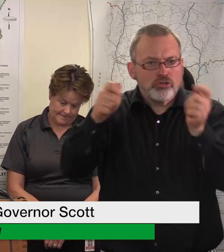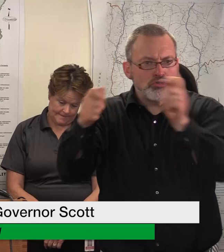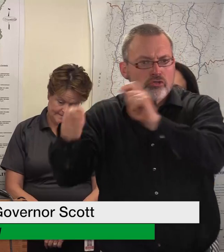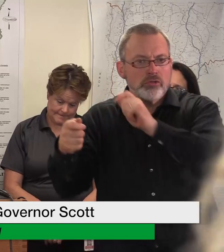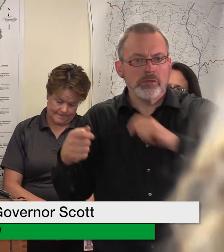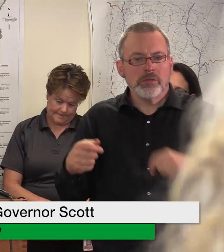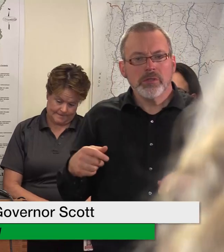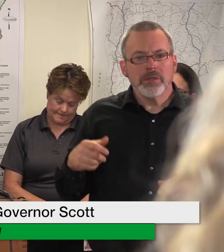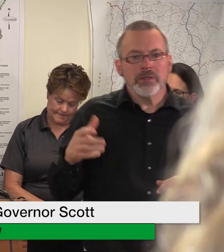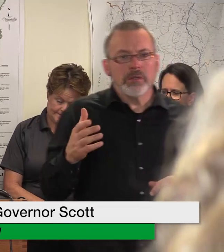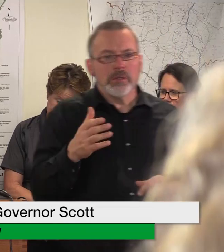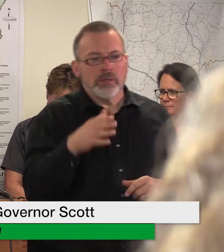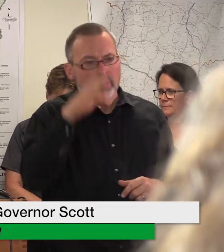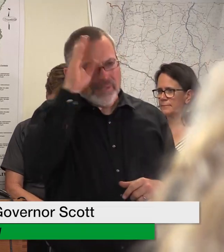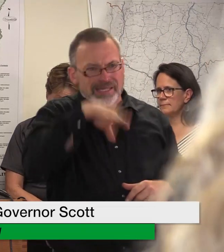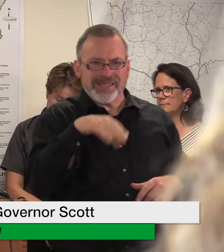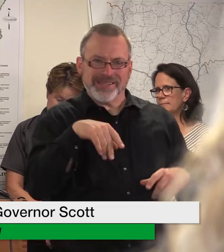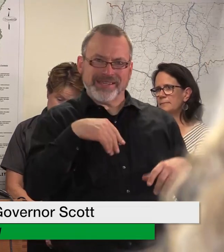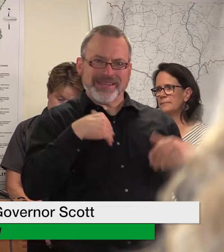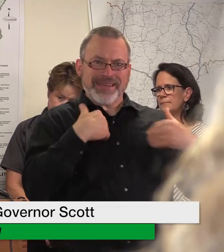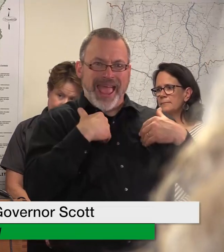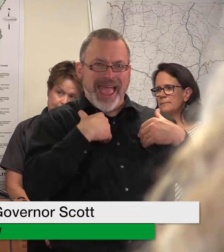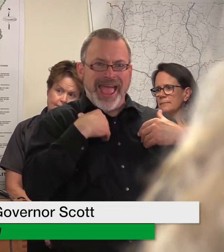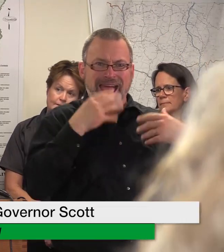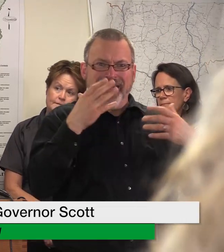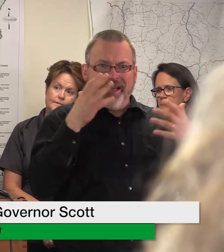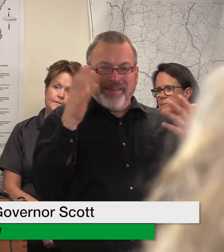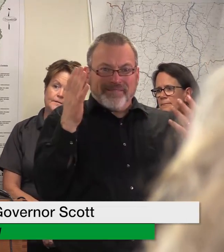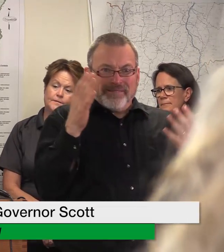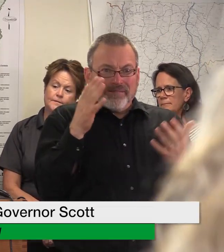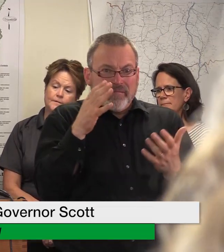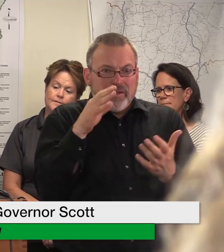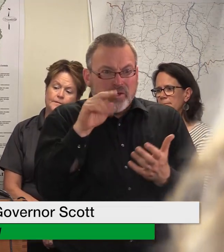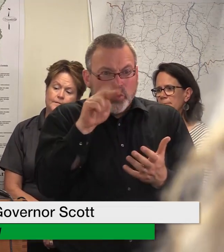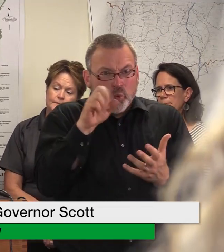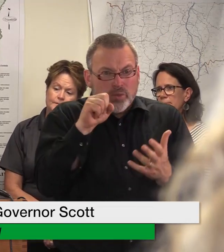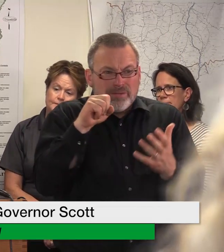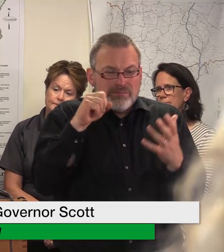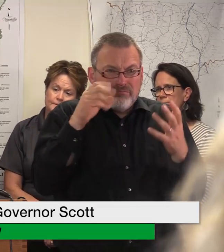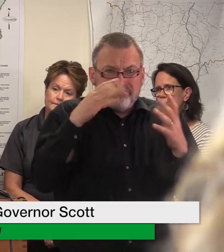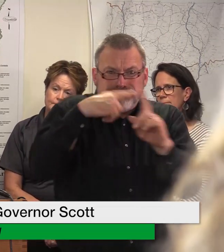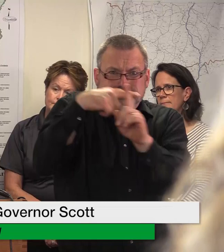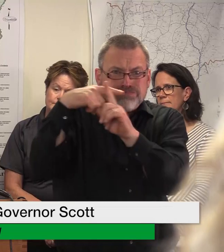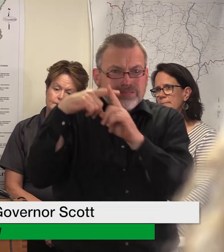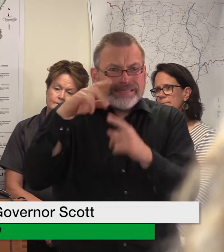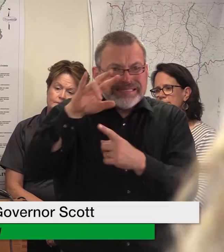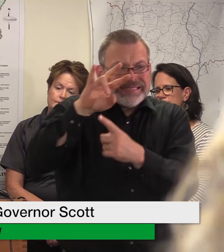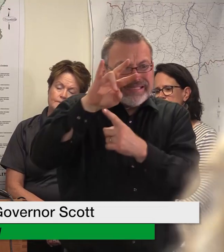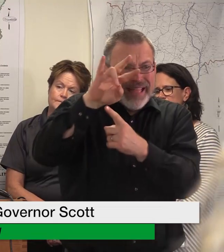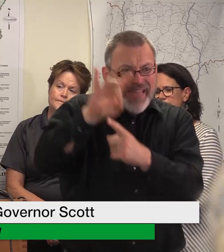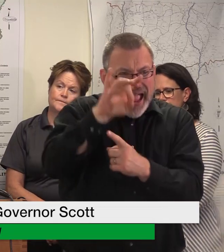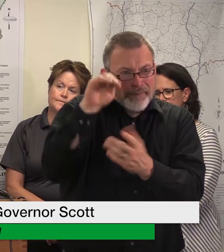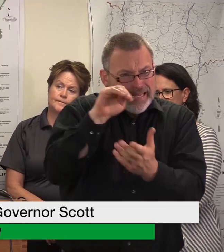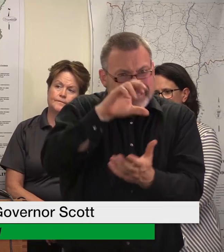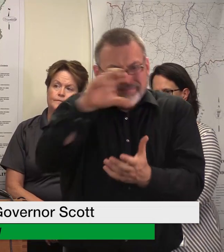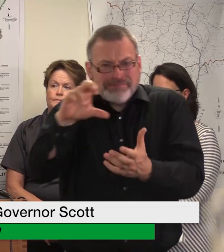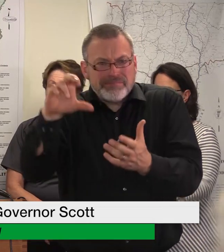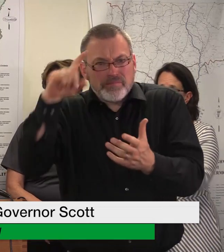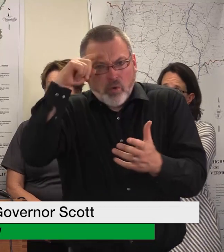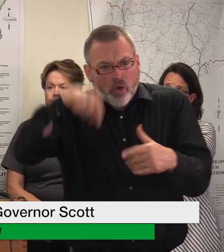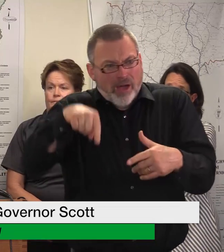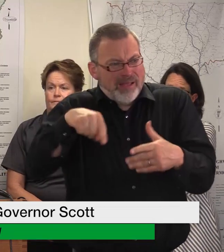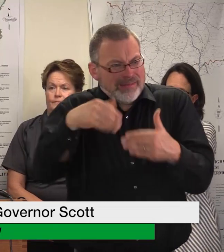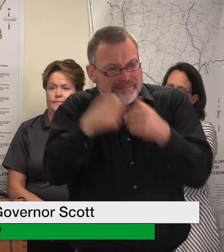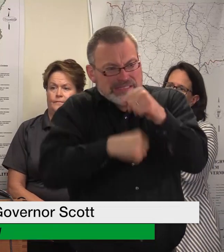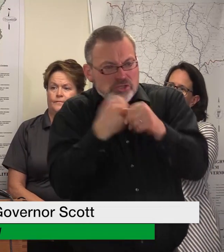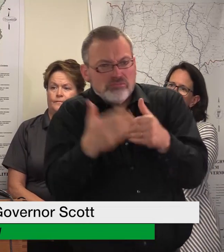some respects, a $78 million upgrade for the next fiscal, or this coming fiscal year. So that's good news.